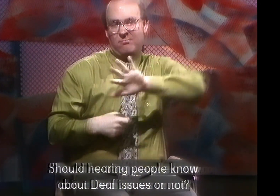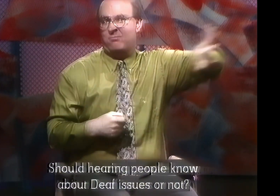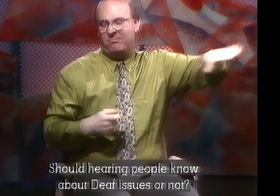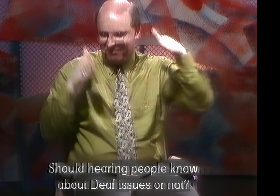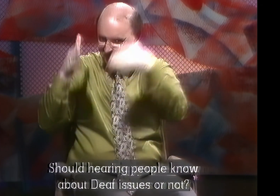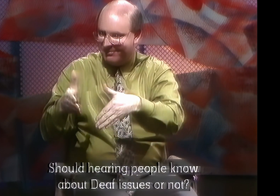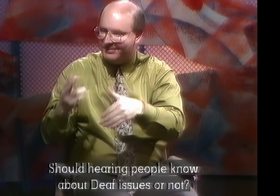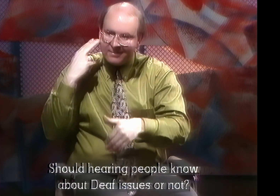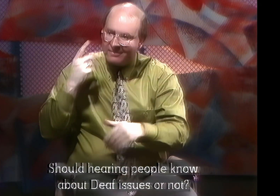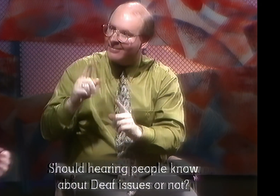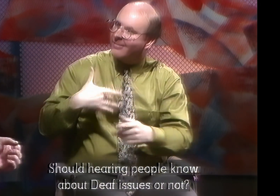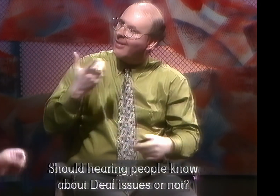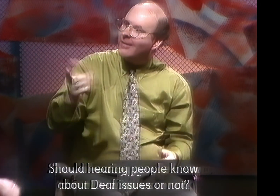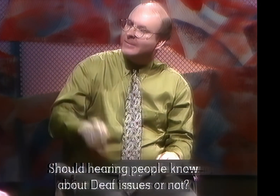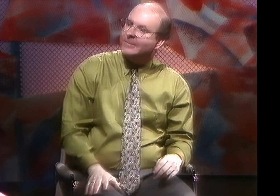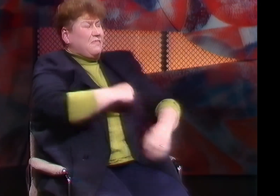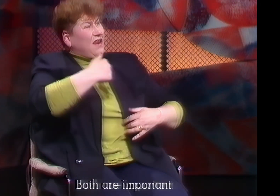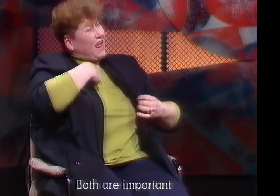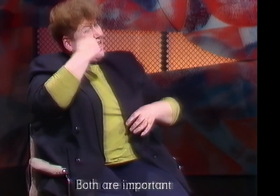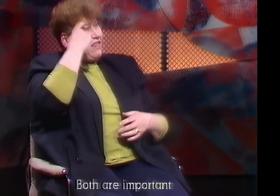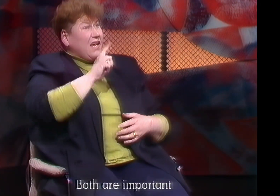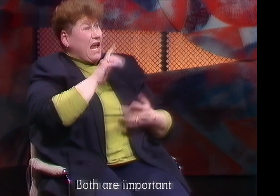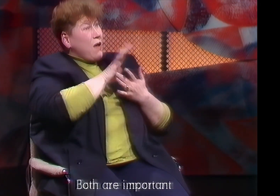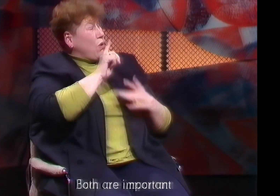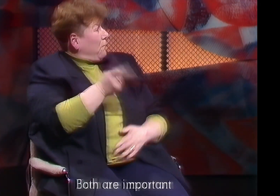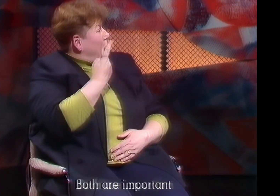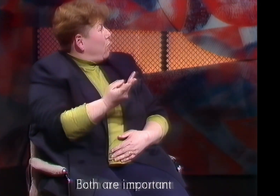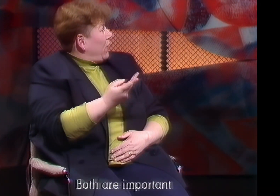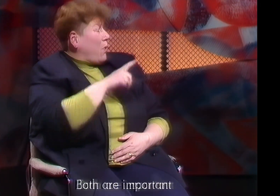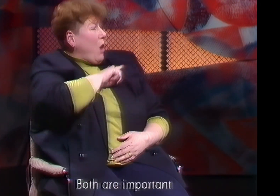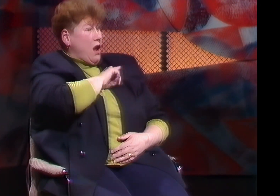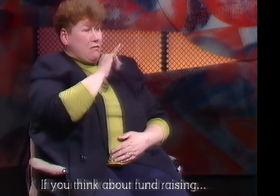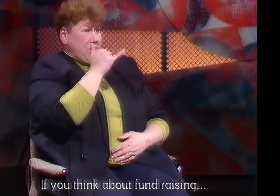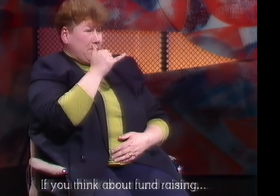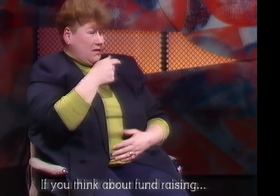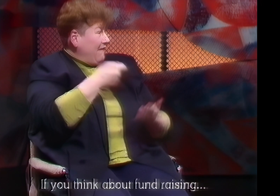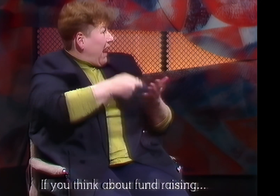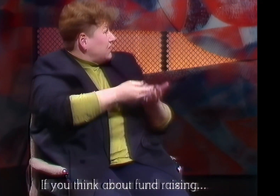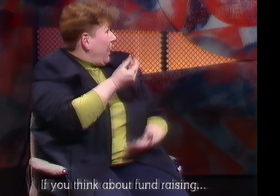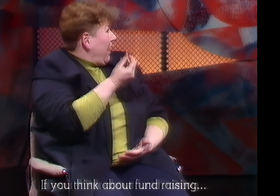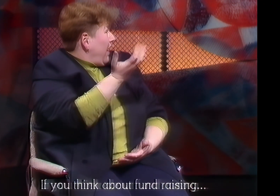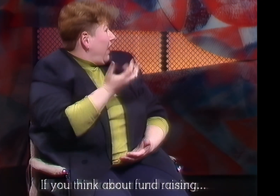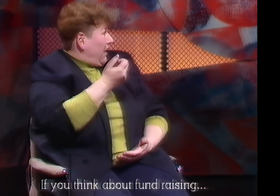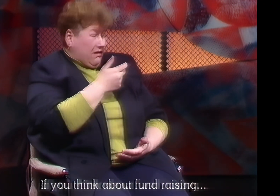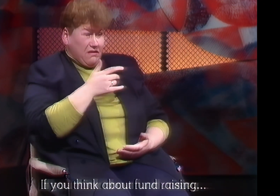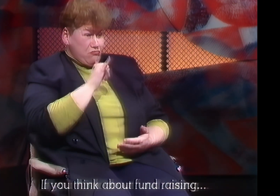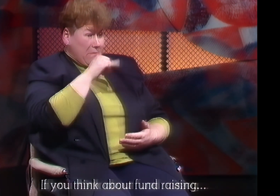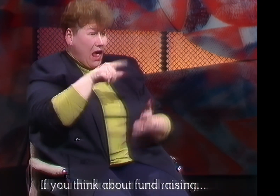know about deaf issues or not? I think both are important. If you think about the fundraising process,